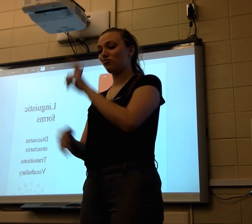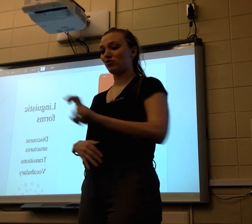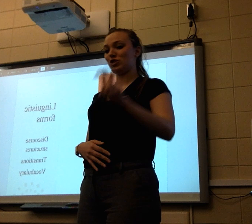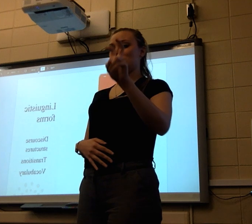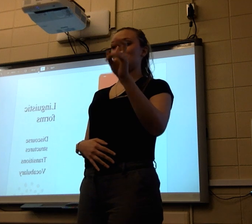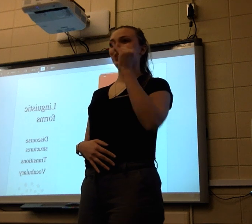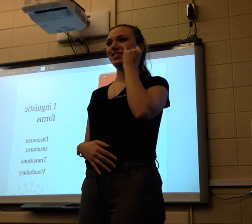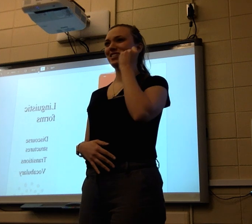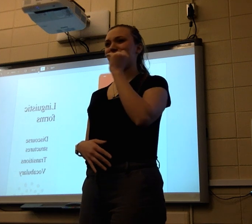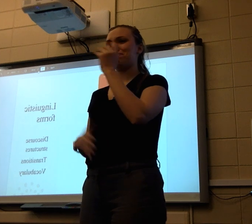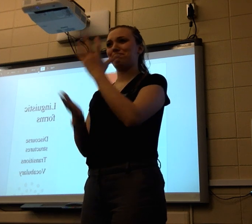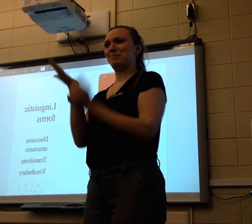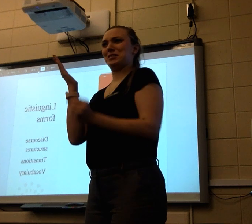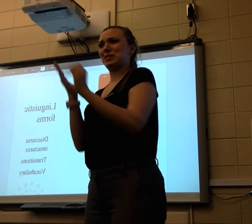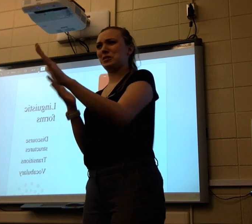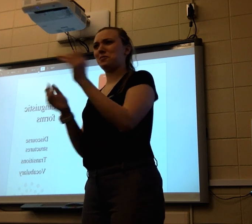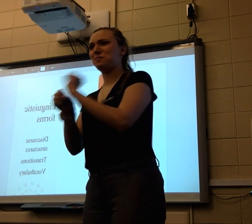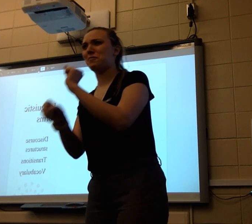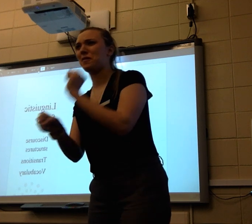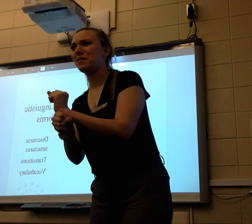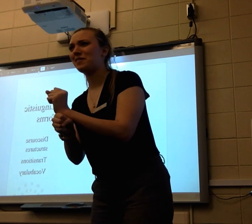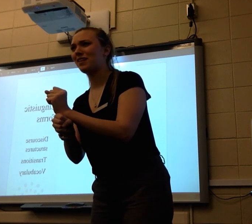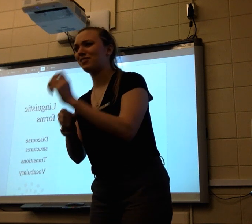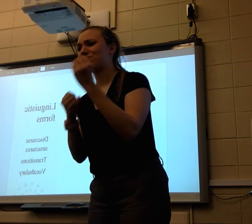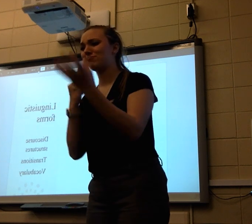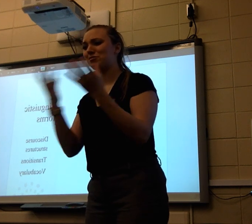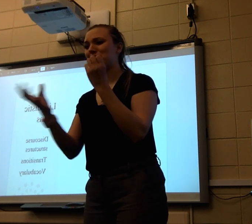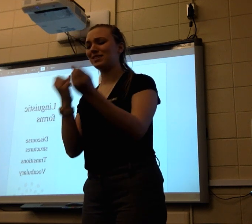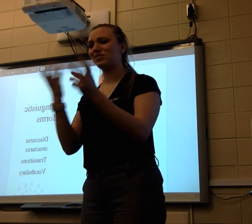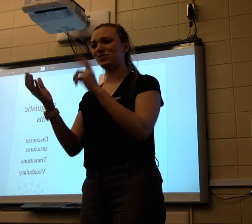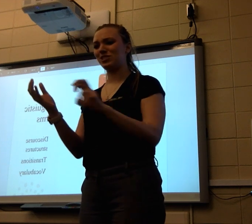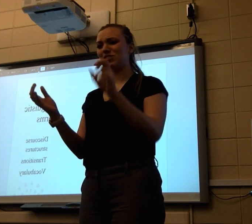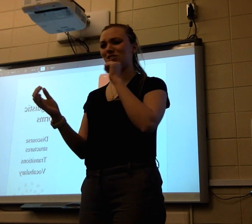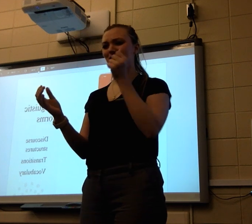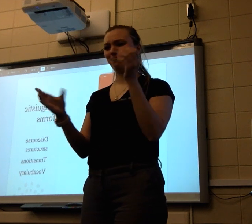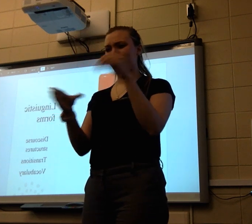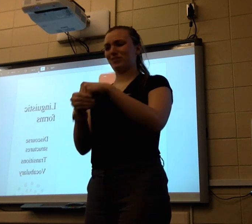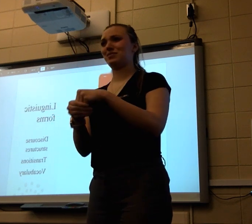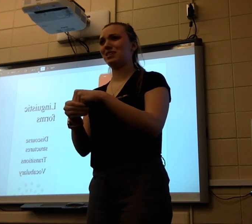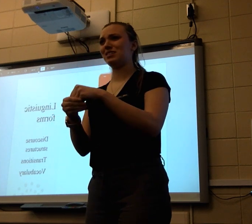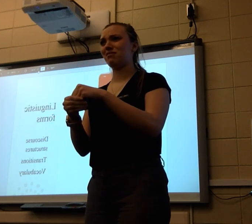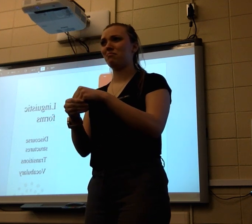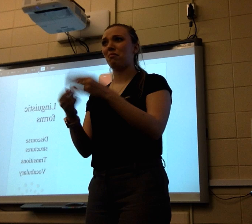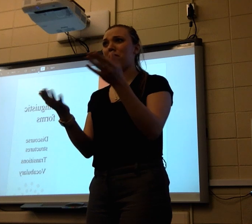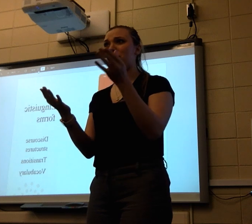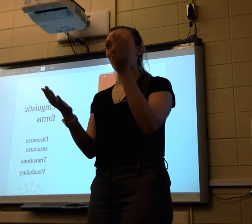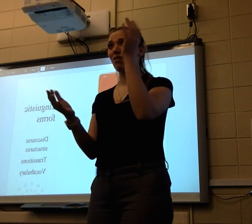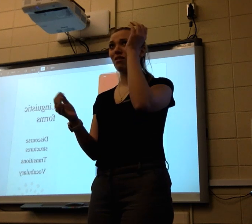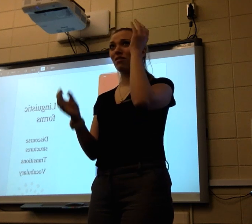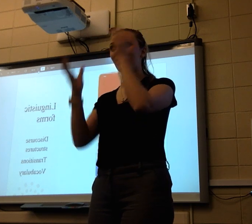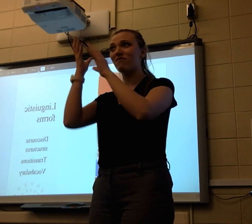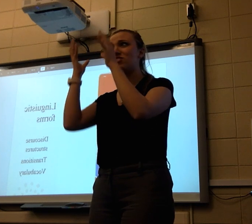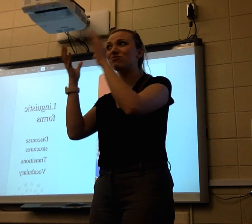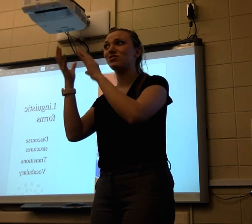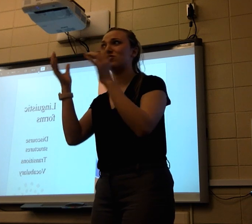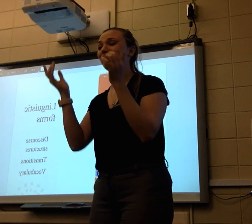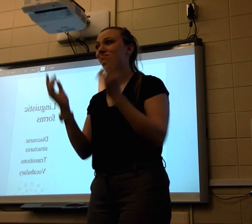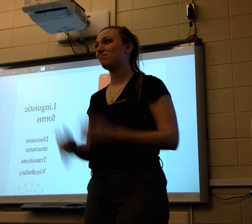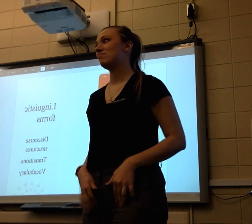just with students, but I sometimes see that with working with interpreters who, in English, a lot of those transitions are